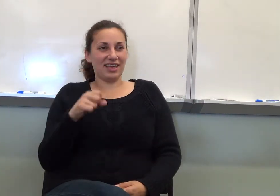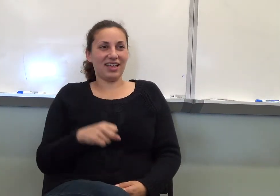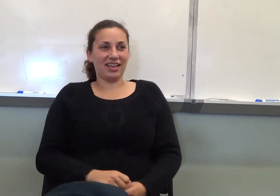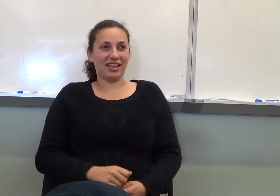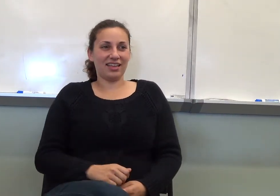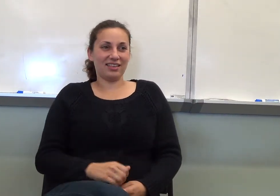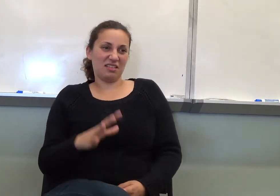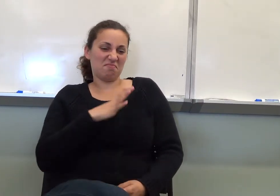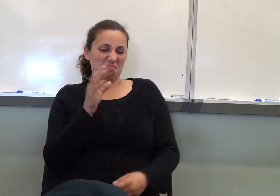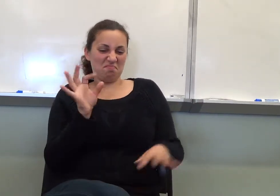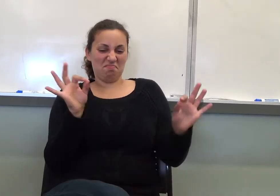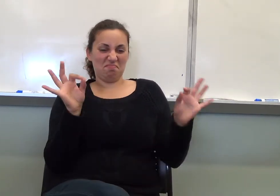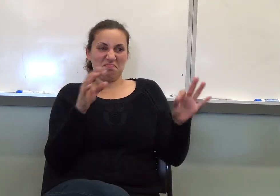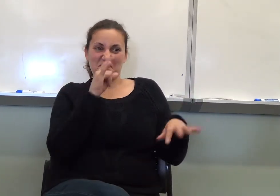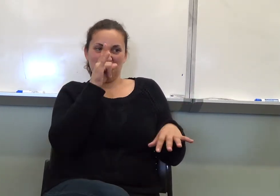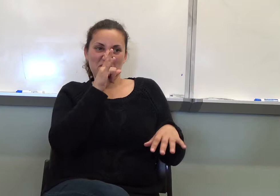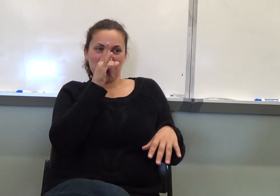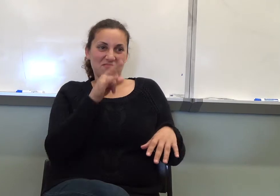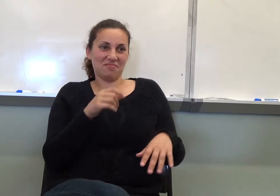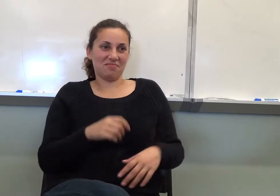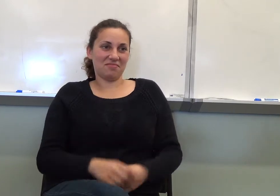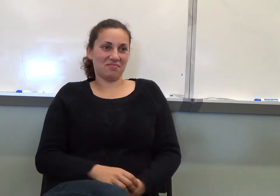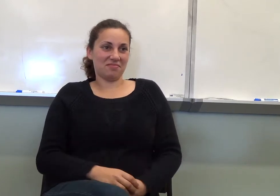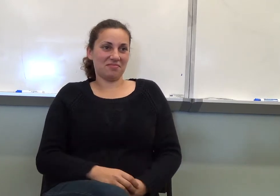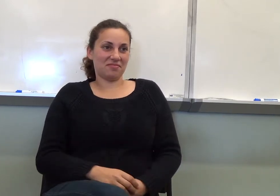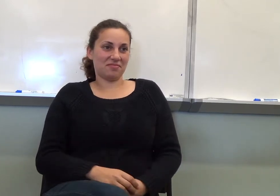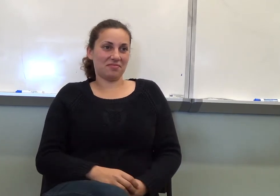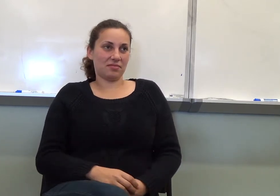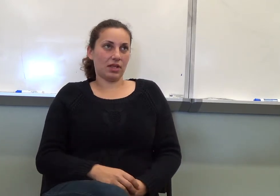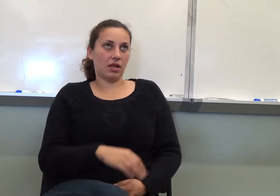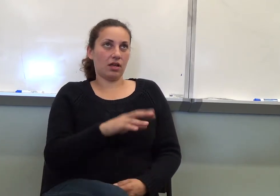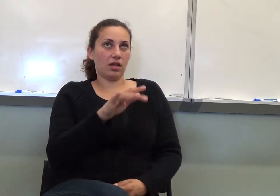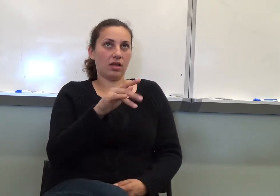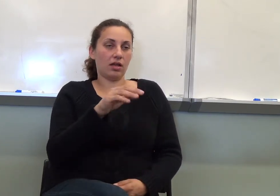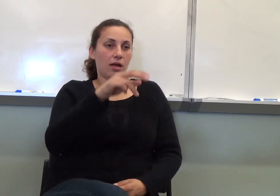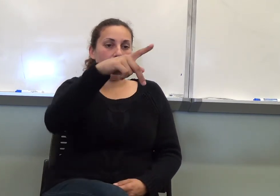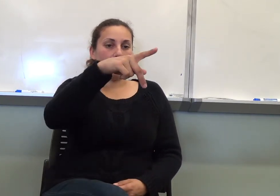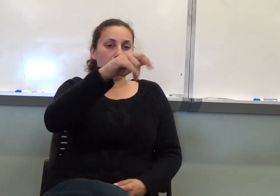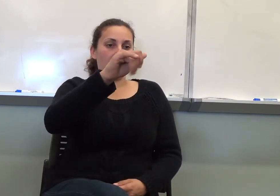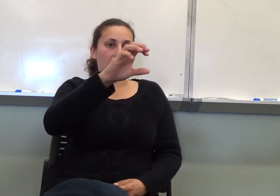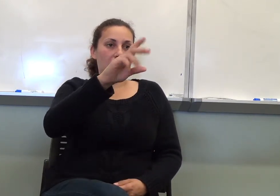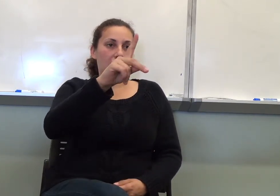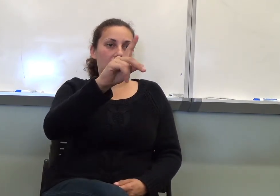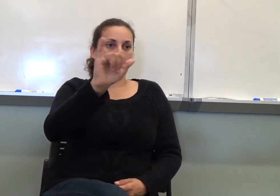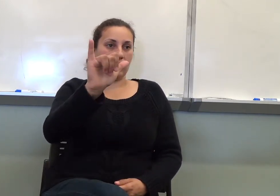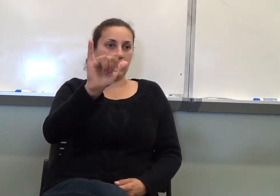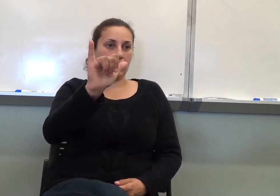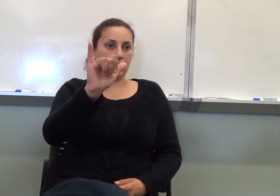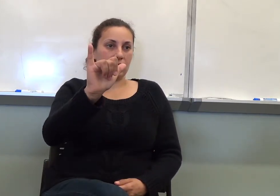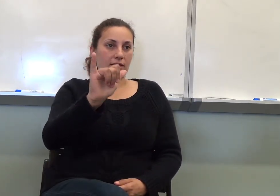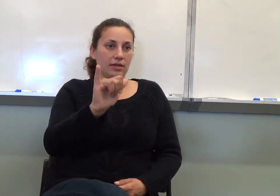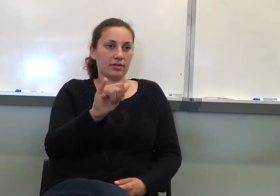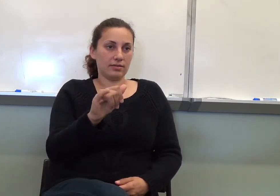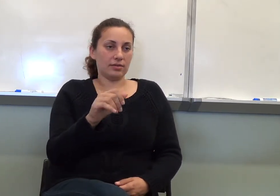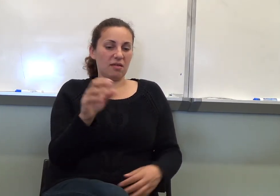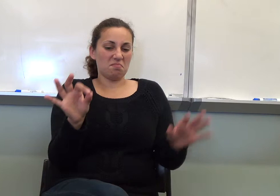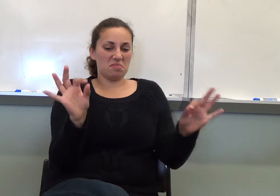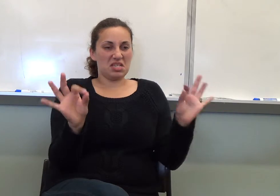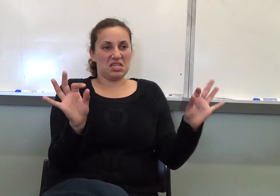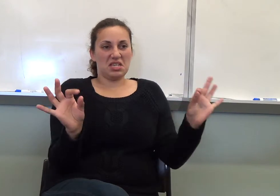numbers than they are whole numbers. Whole numbers is an idealization. It's what the book does to get you to stop worrying about the